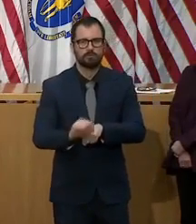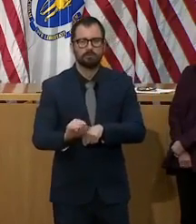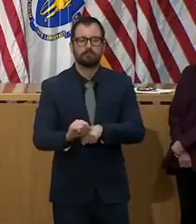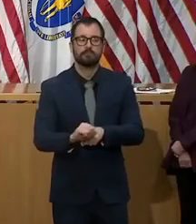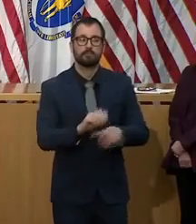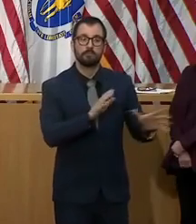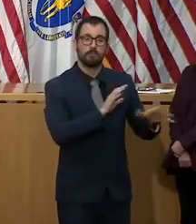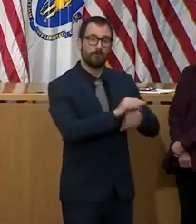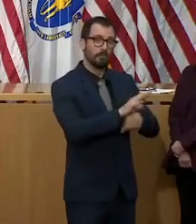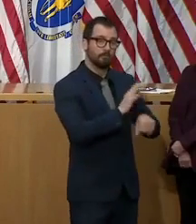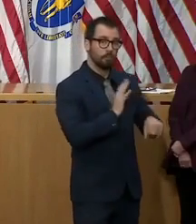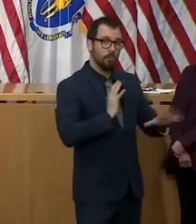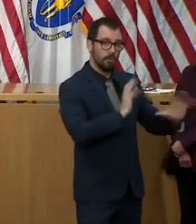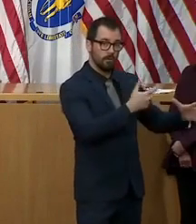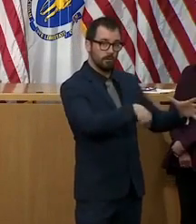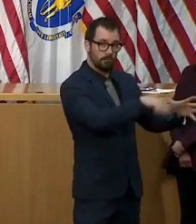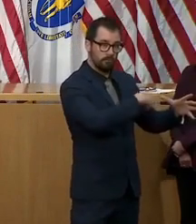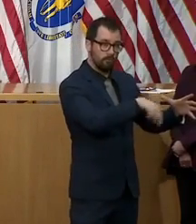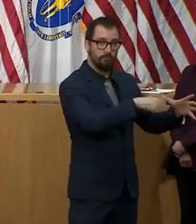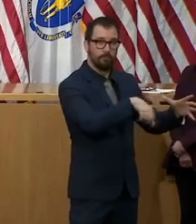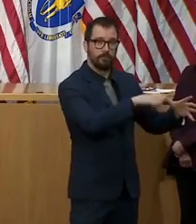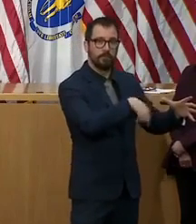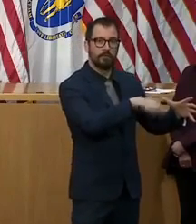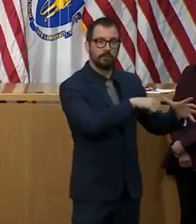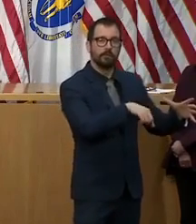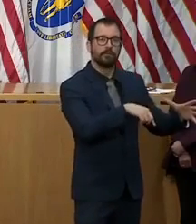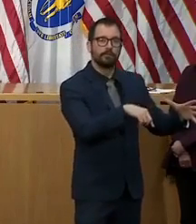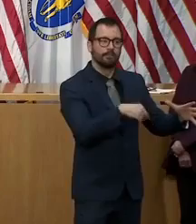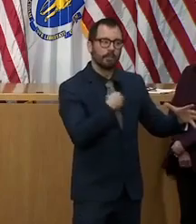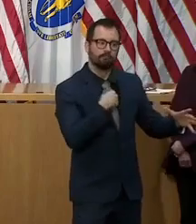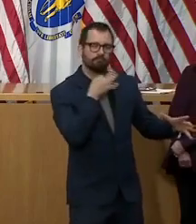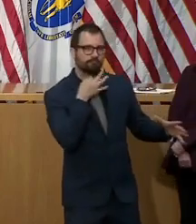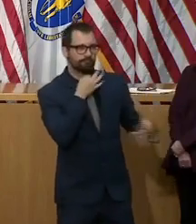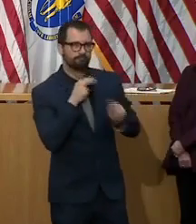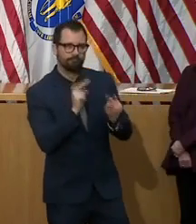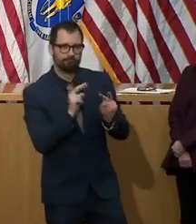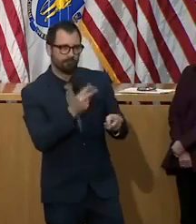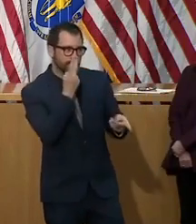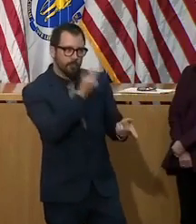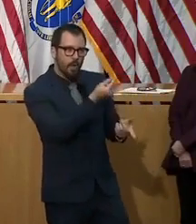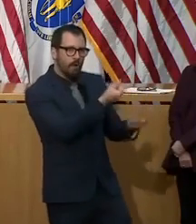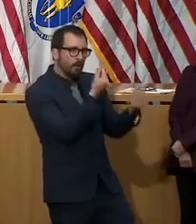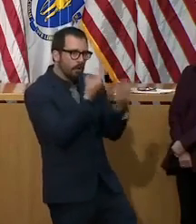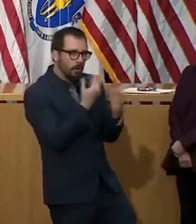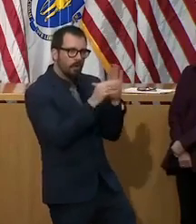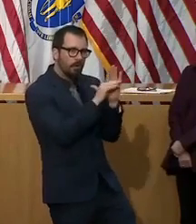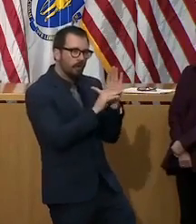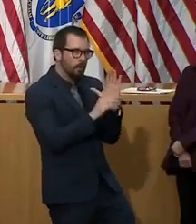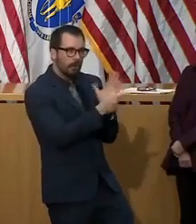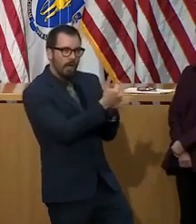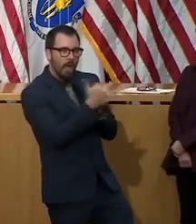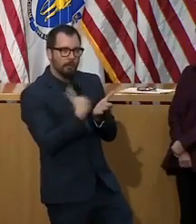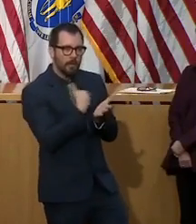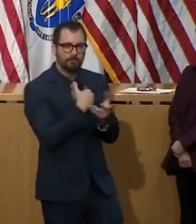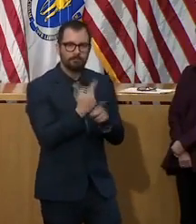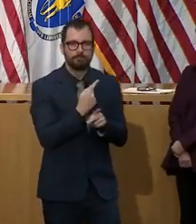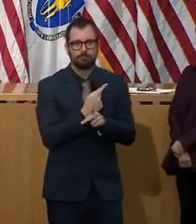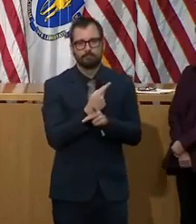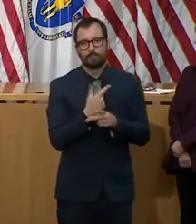ahead to the next phase of this effort. Thank you, and I'd now like to turn it back over to the